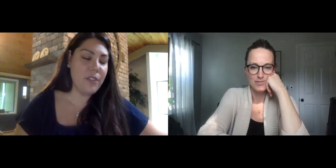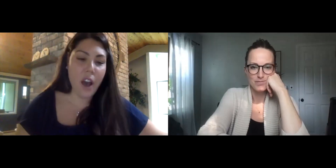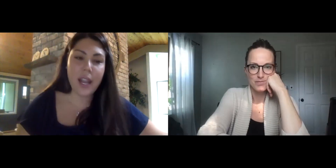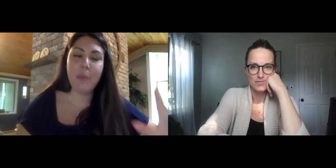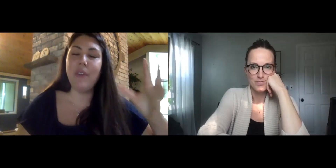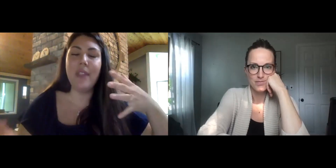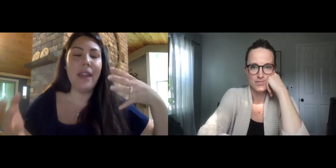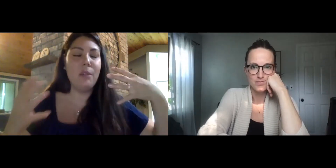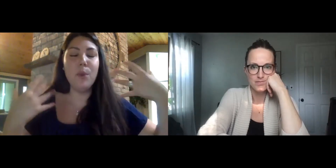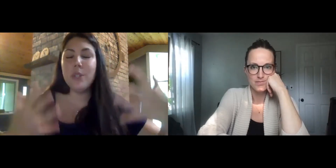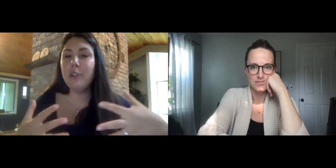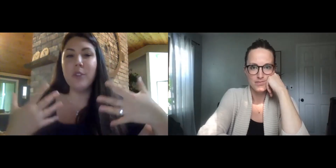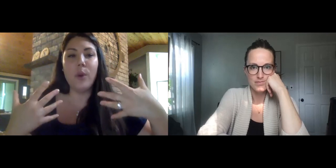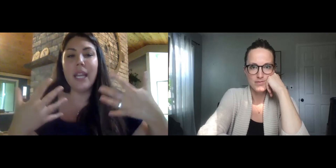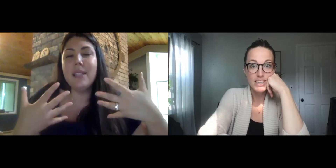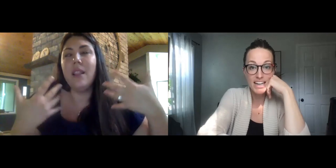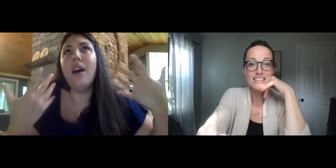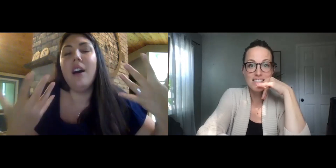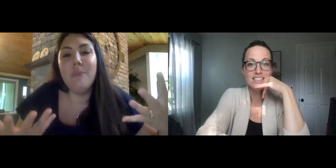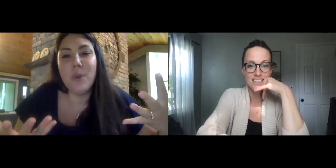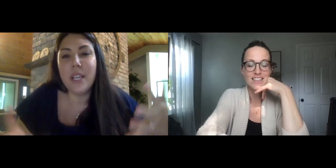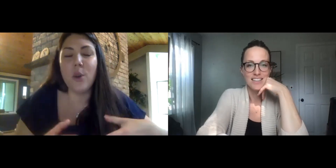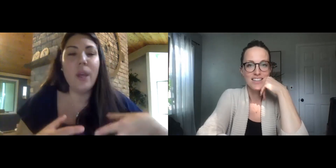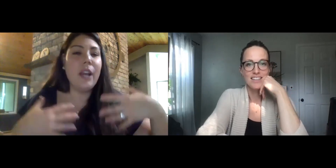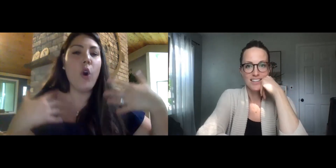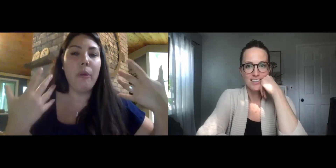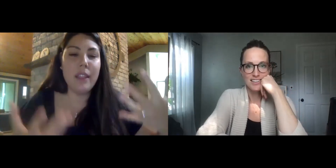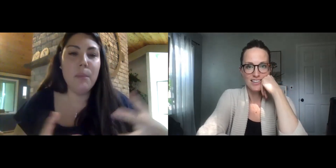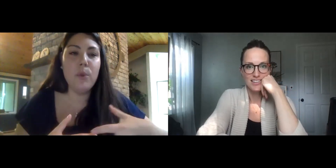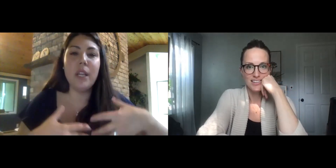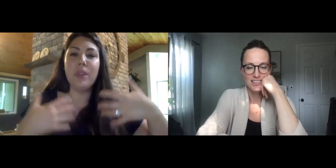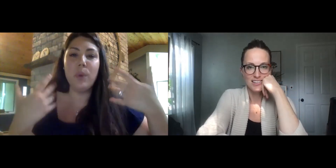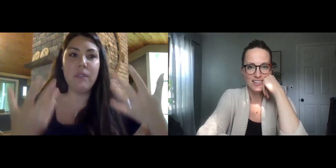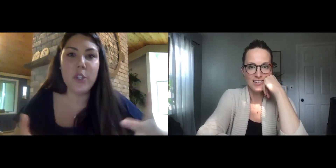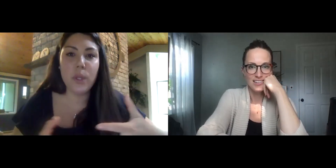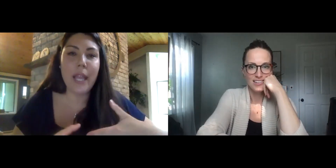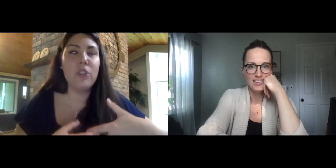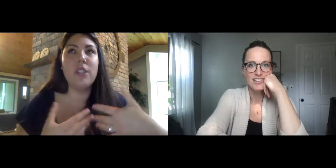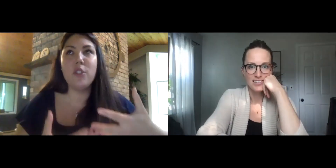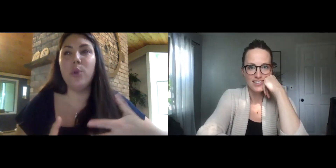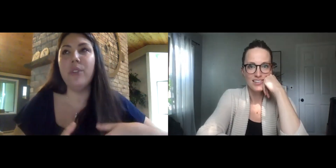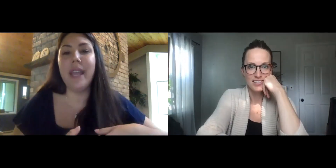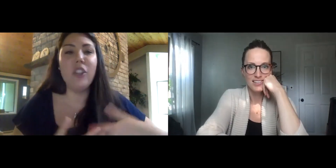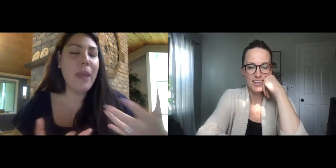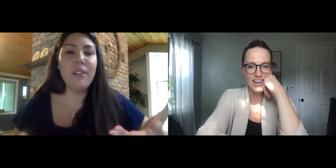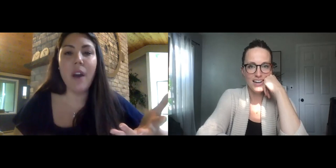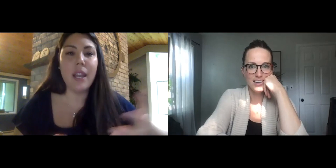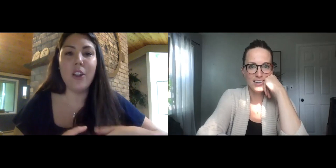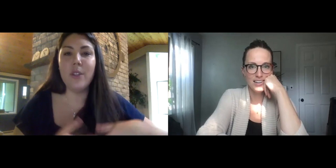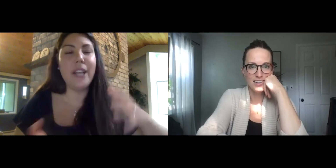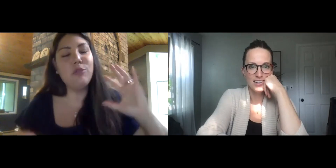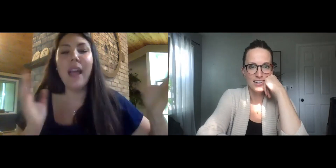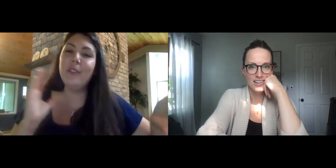It's fun. We find that like the music, kids love music. So incorporating the music with the visual language is such a cool thing. And you make it